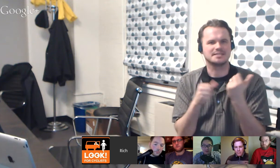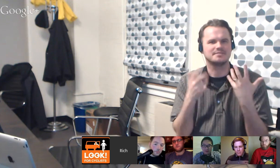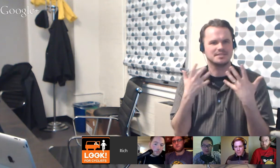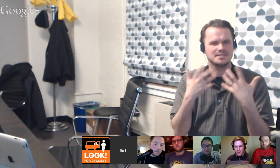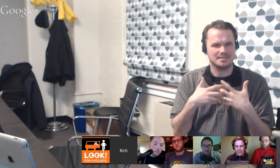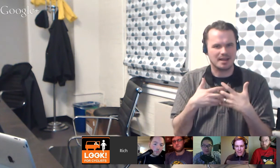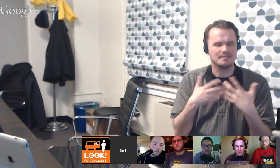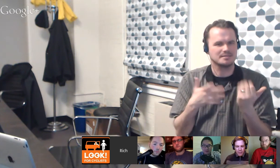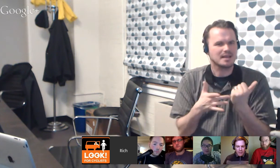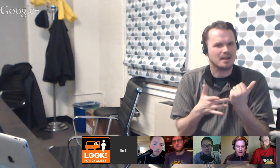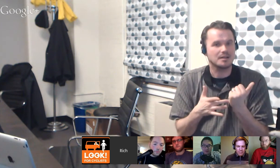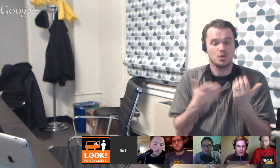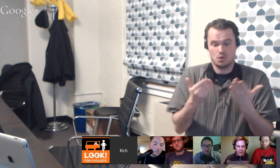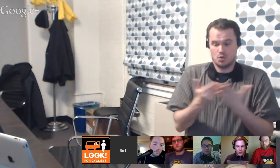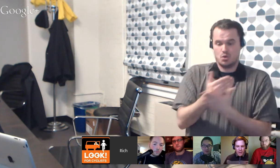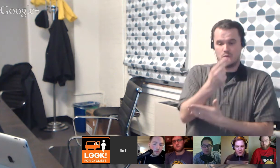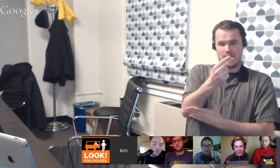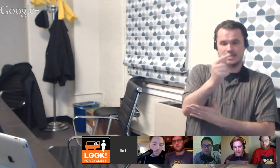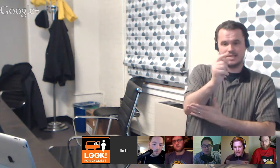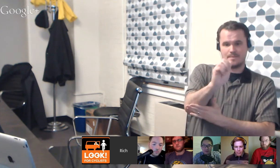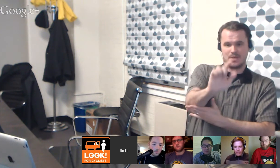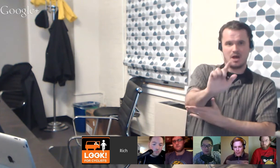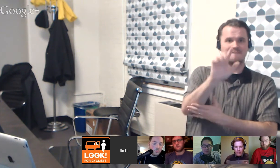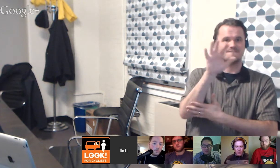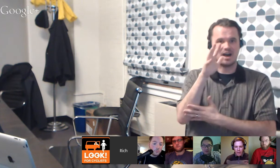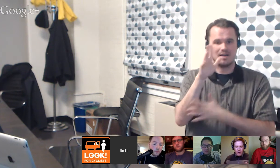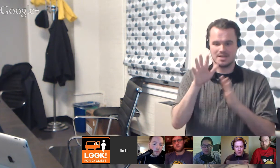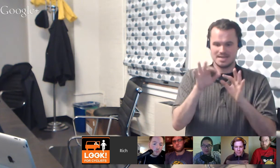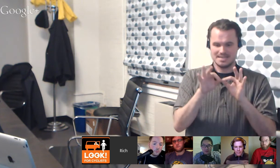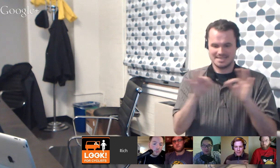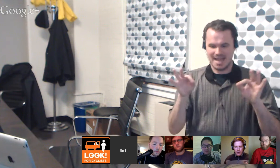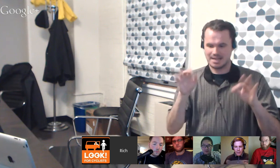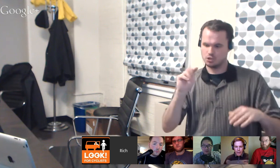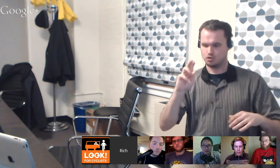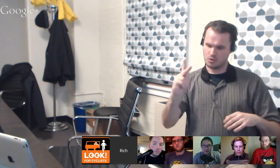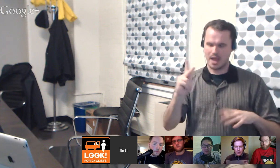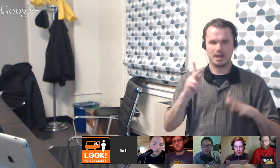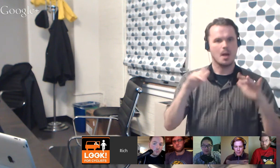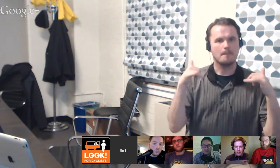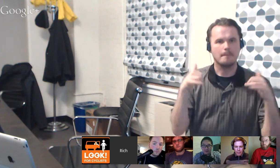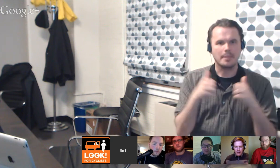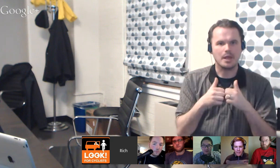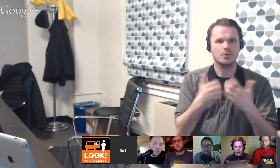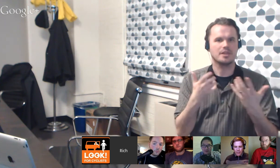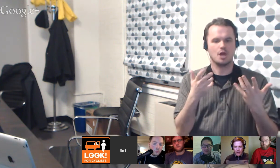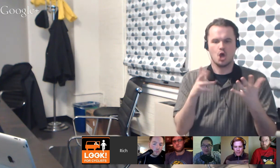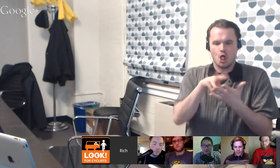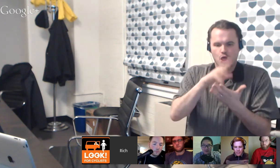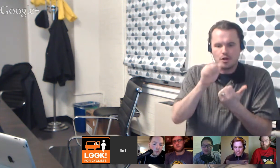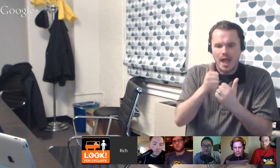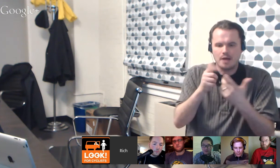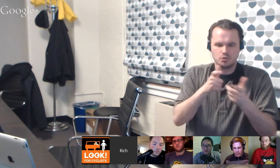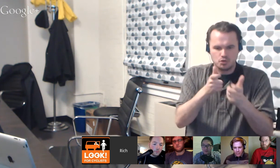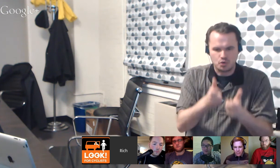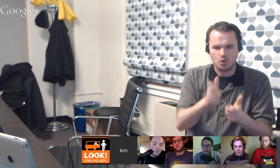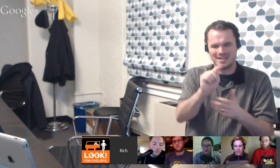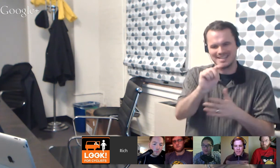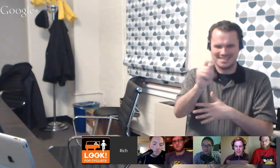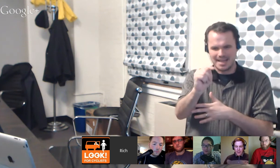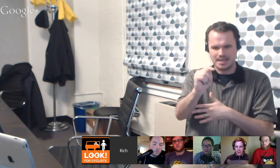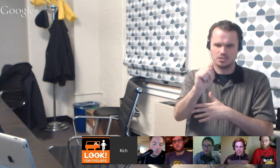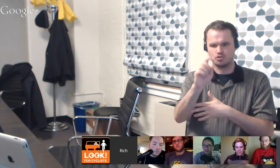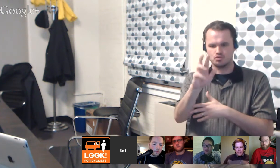the new HTML5 text tracks. Play with the markup. Learn how you can manipulate text tracks using